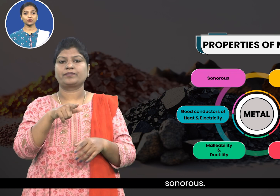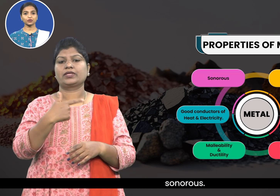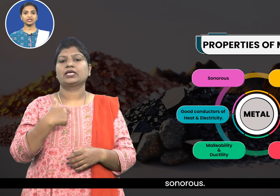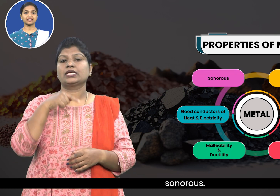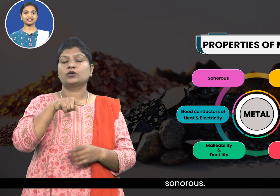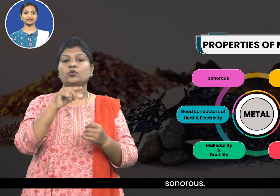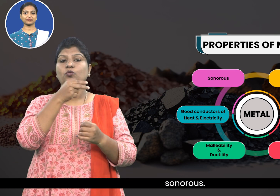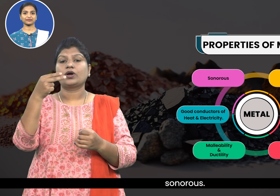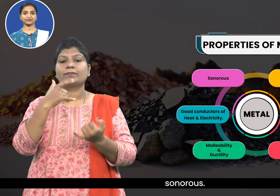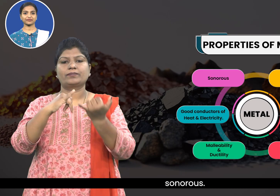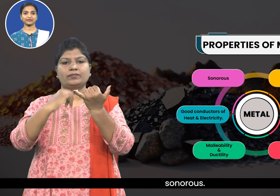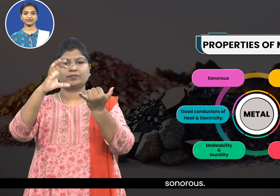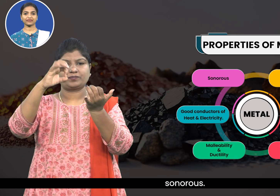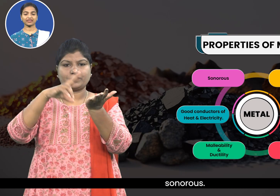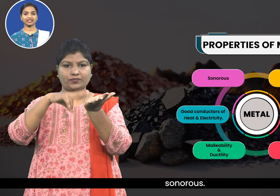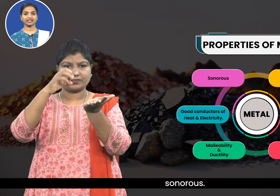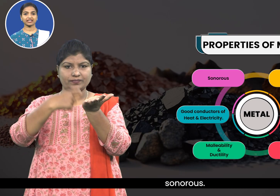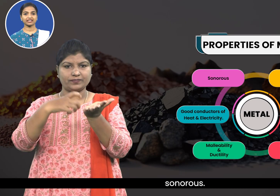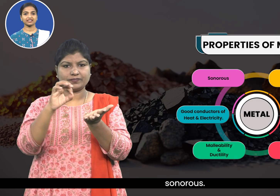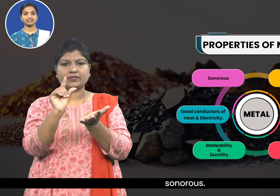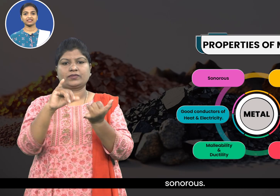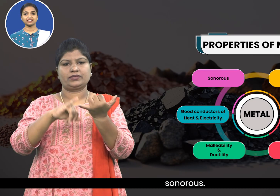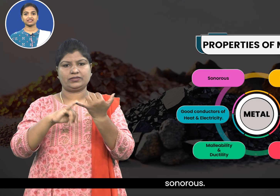be sonorous.